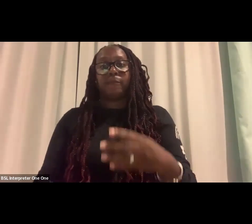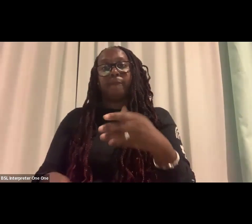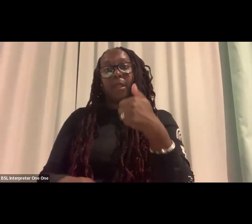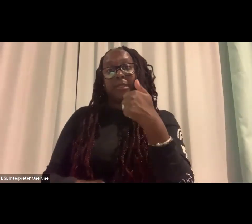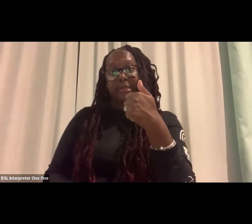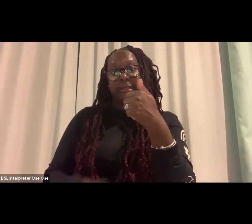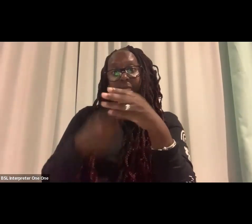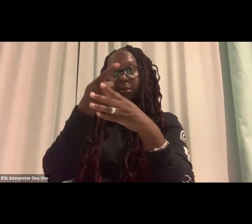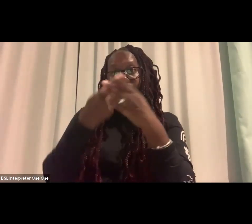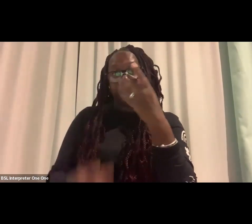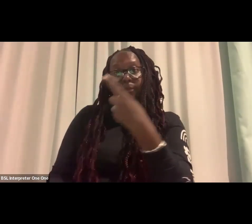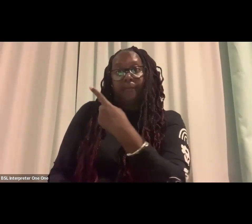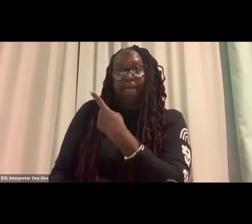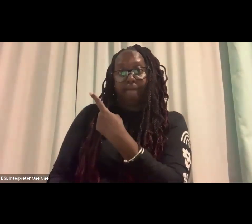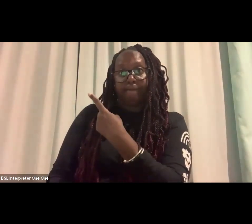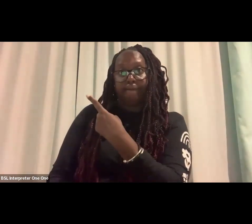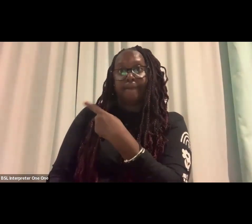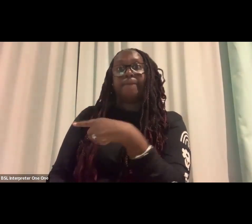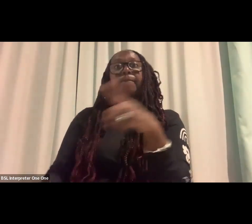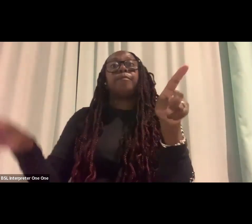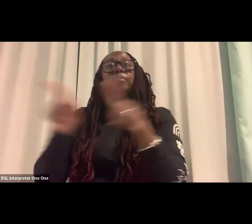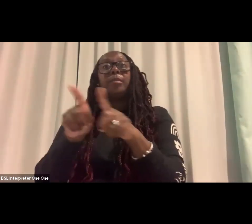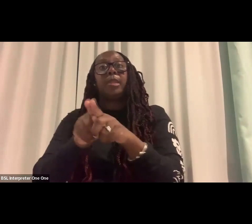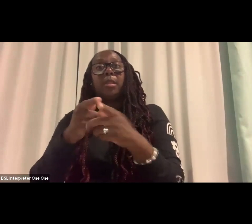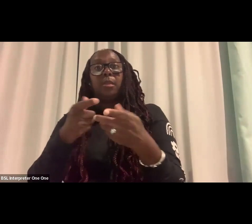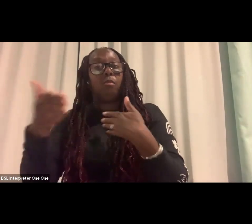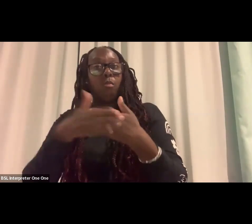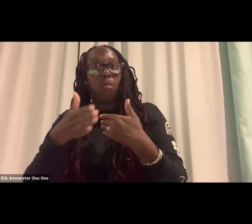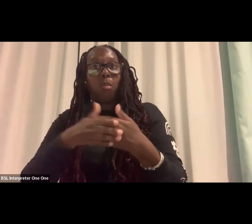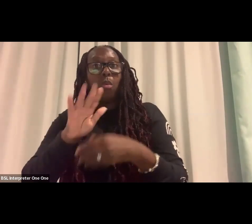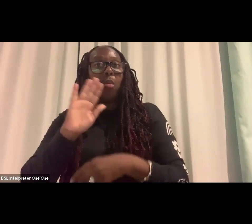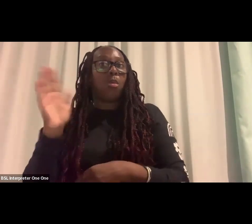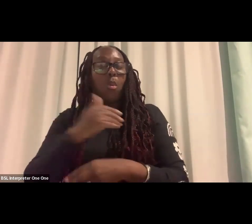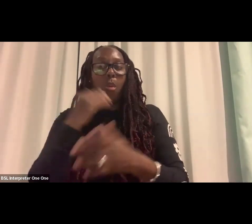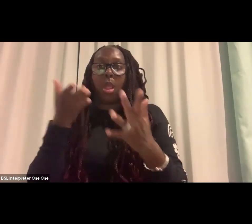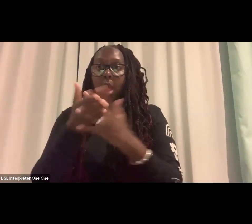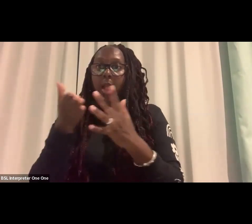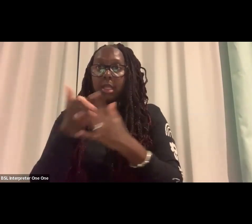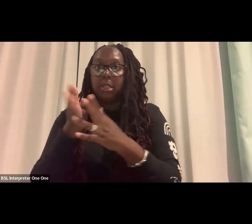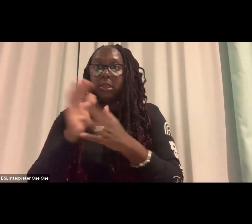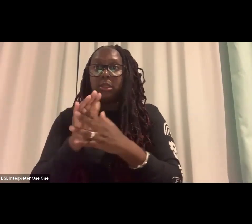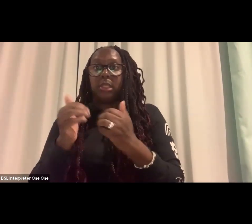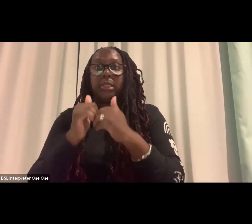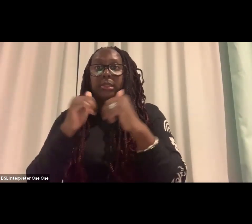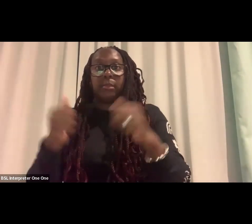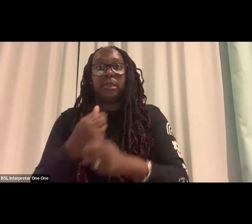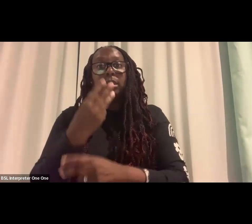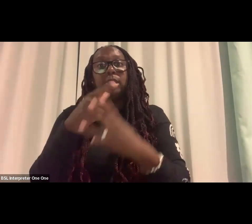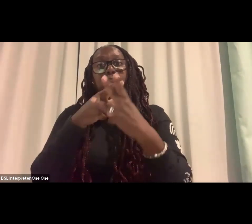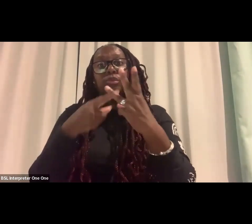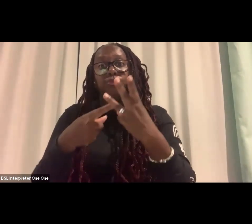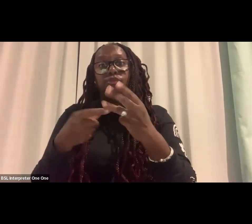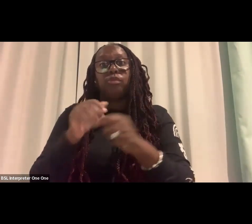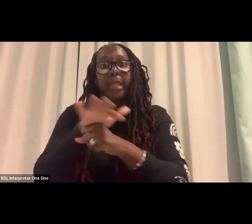axes. And if we go deep further, every axis is divided into 3 sub-axes